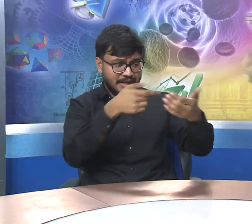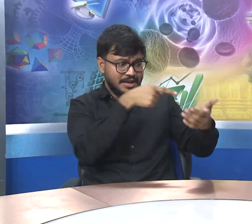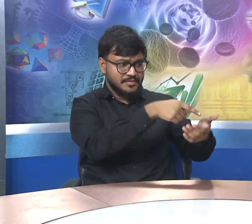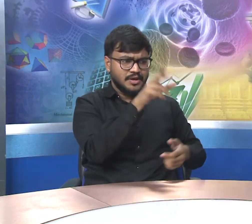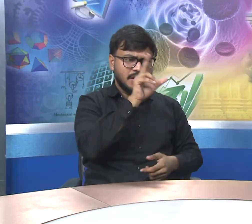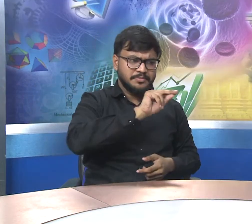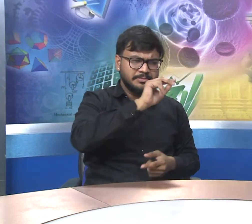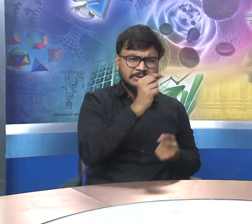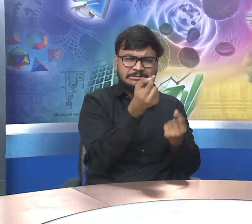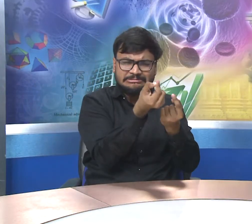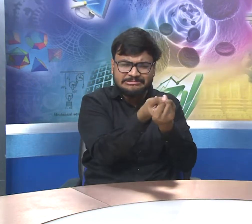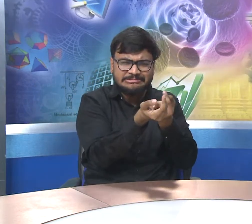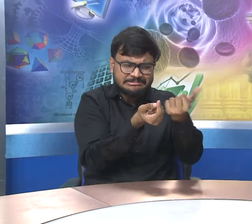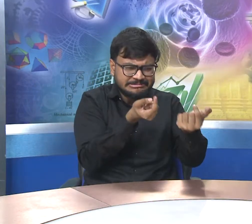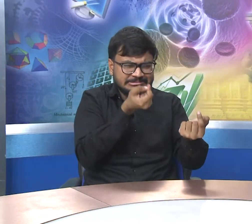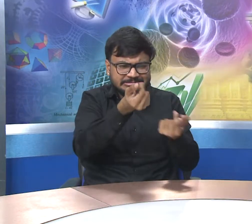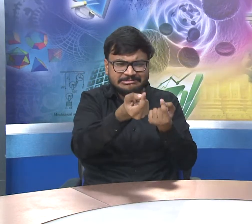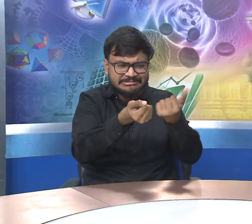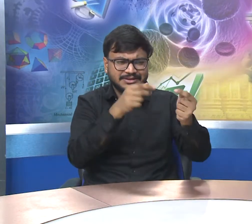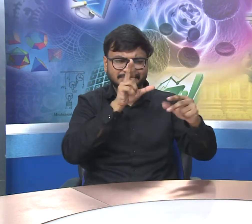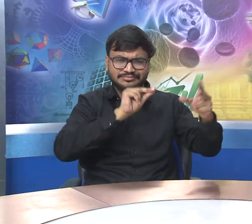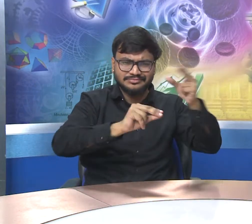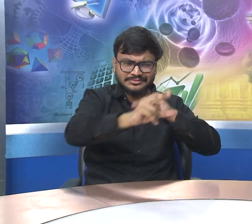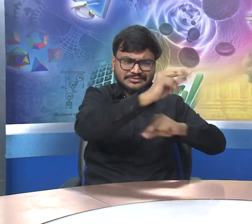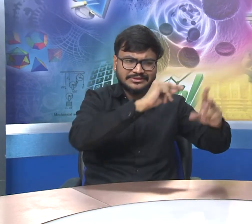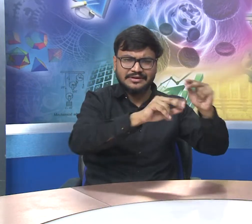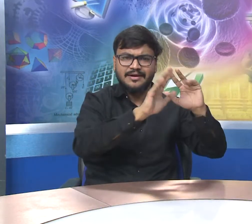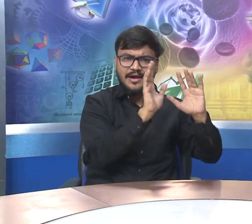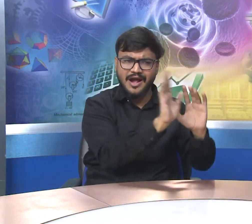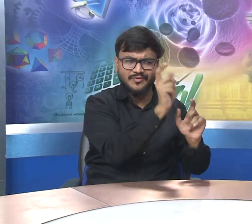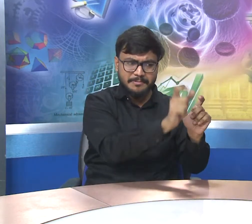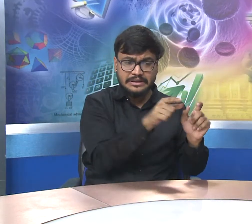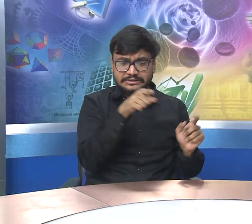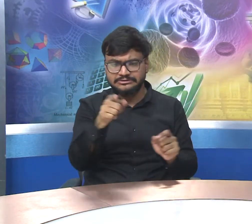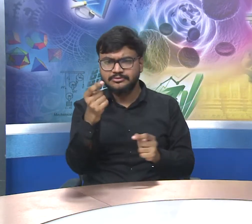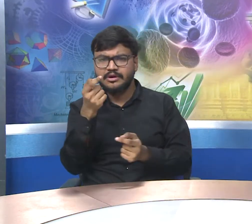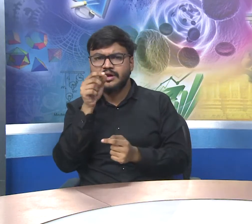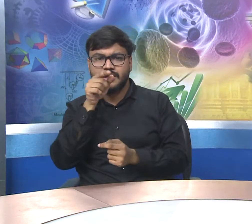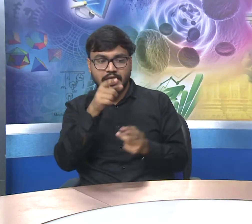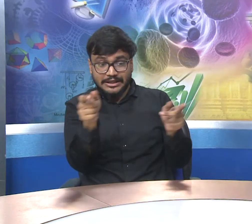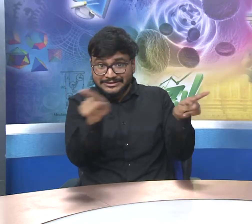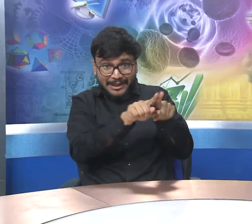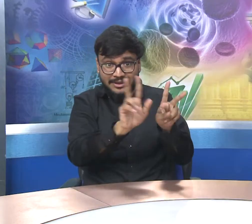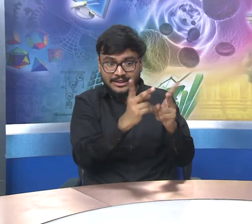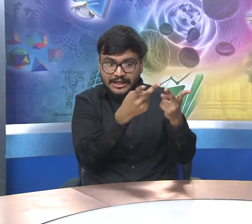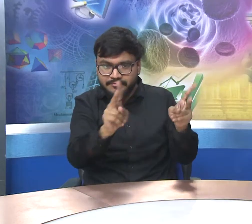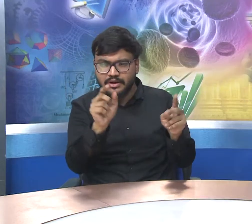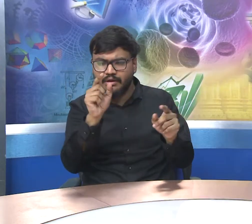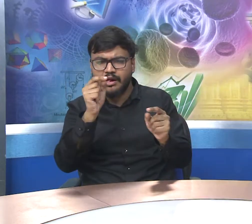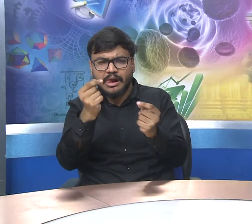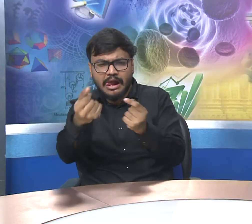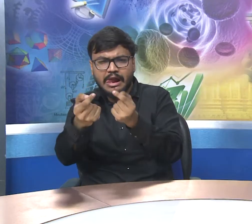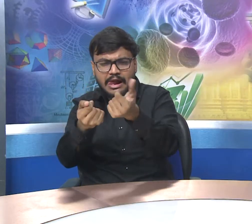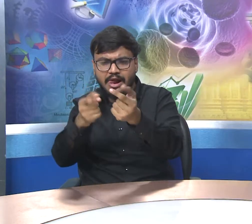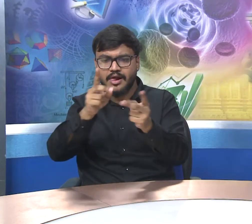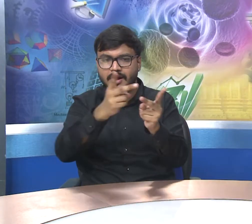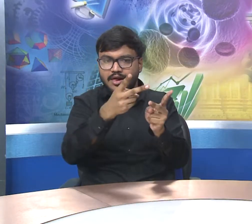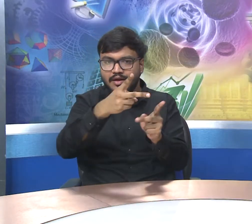A group has a spoken languages and the other group has a sign languages. Spoken languages